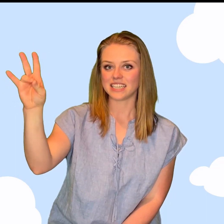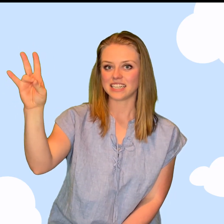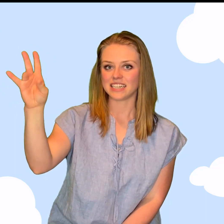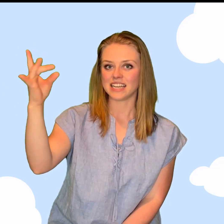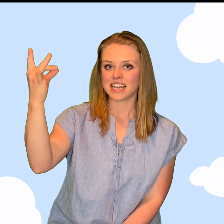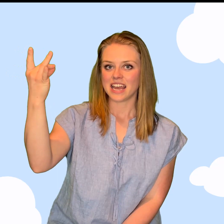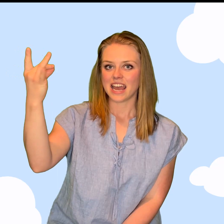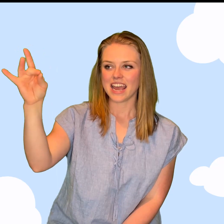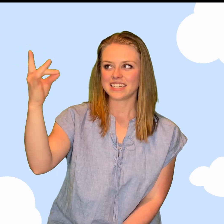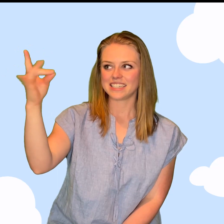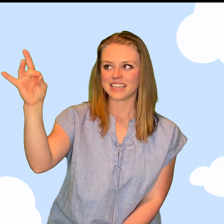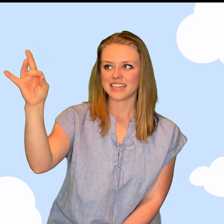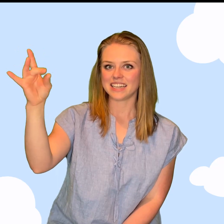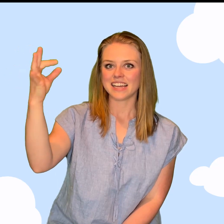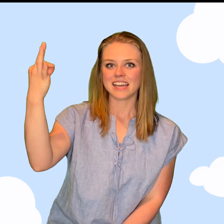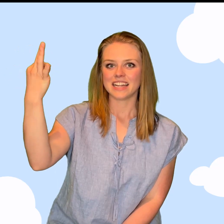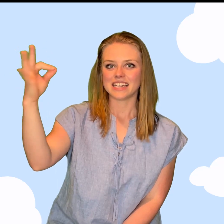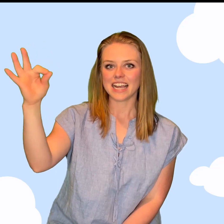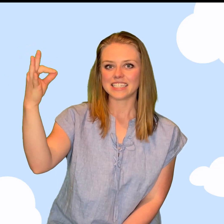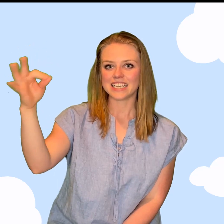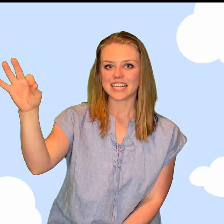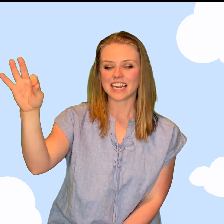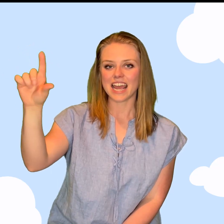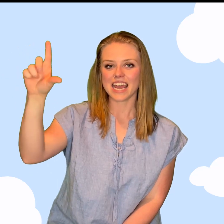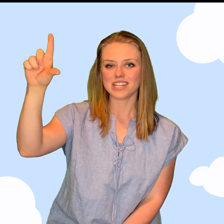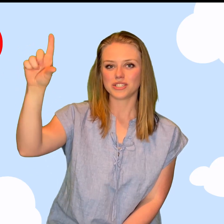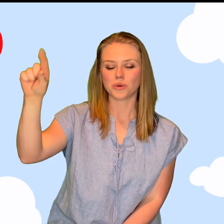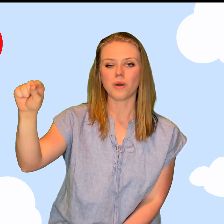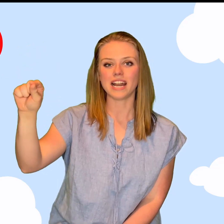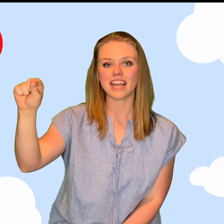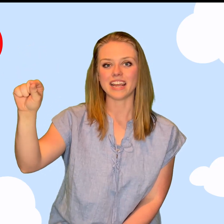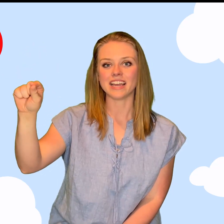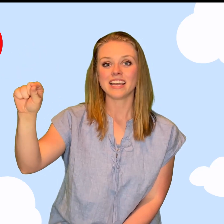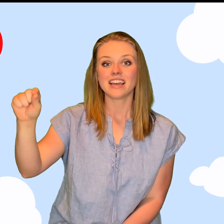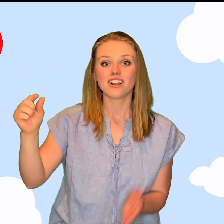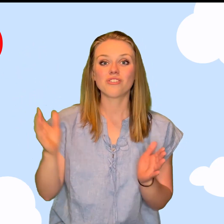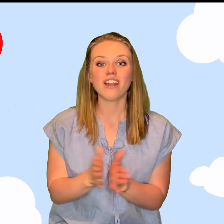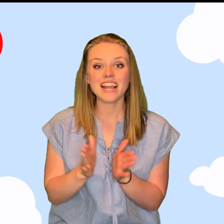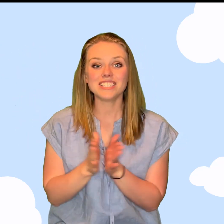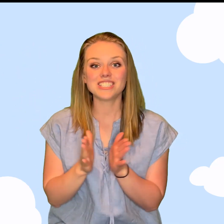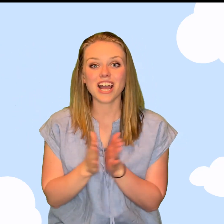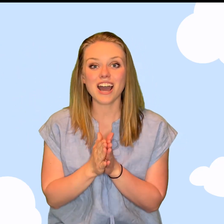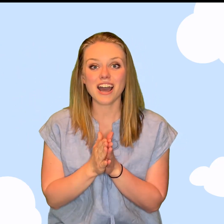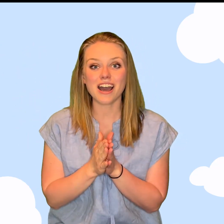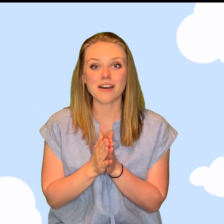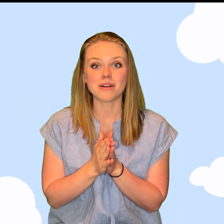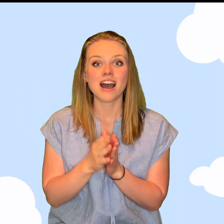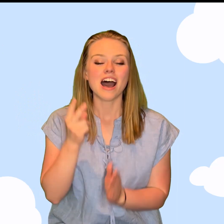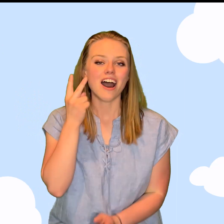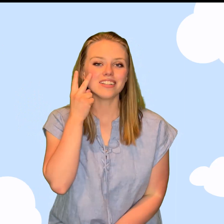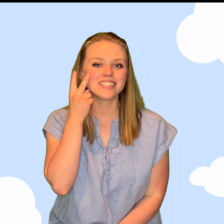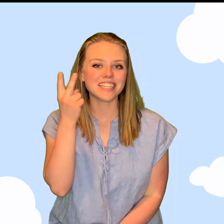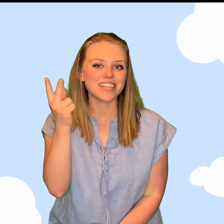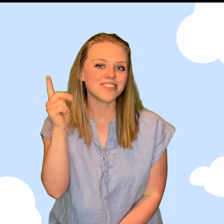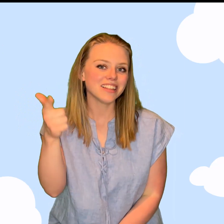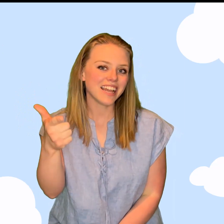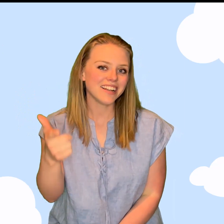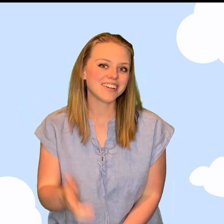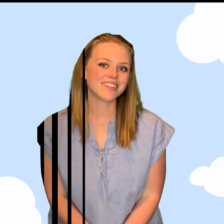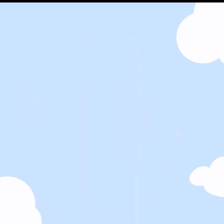17, 18, 19, and 20. Great job! I'll see you later.